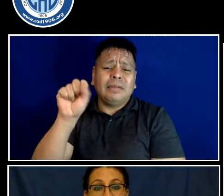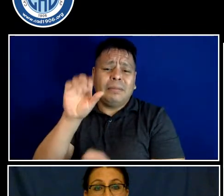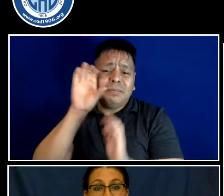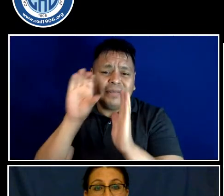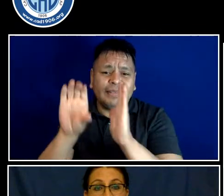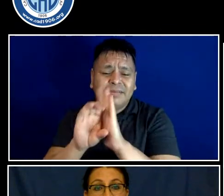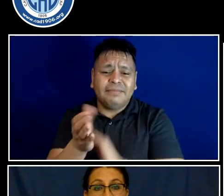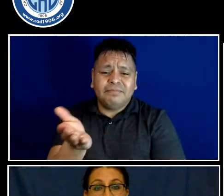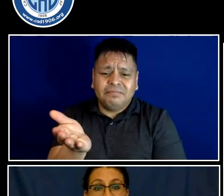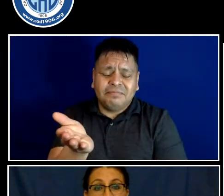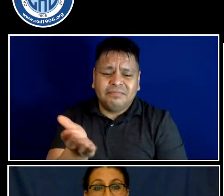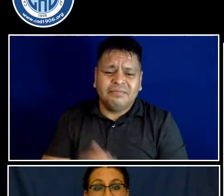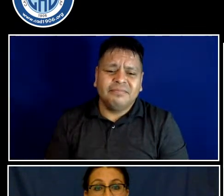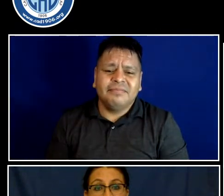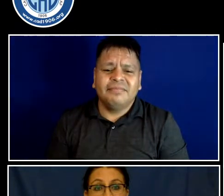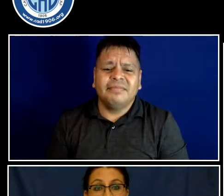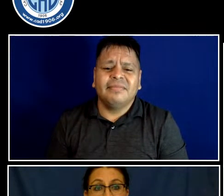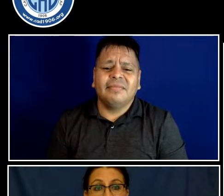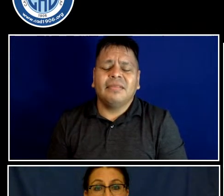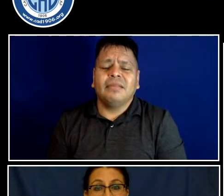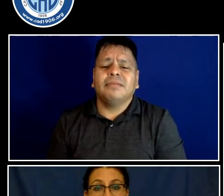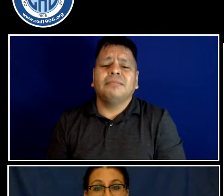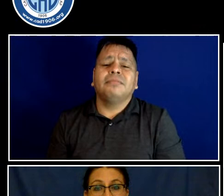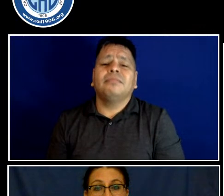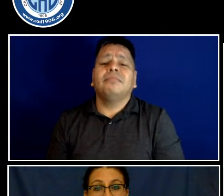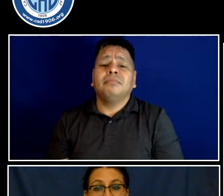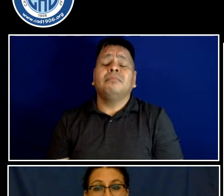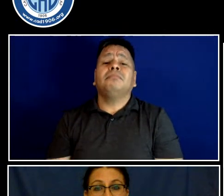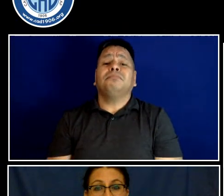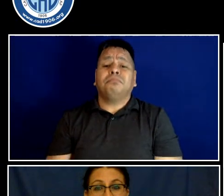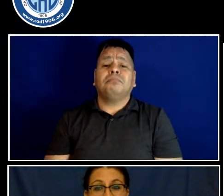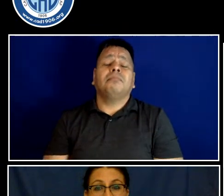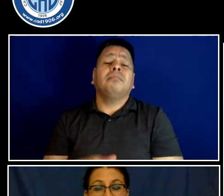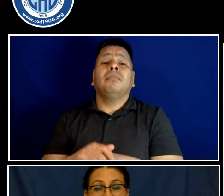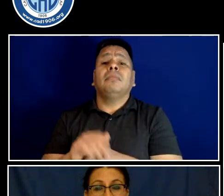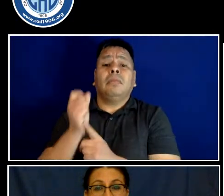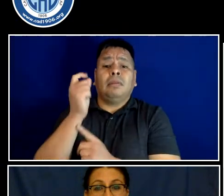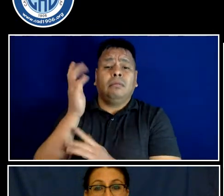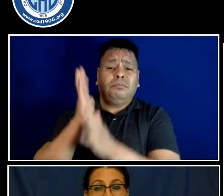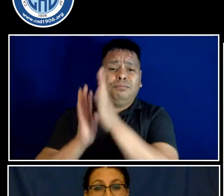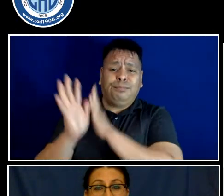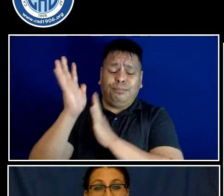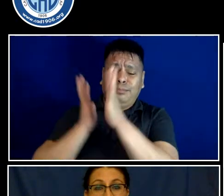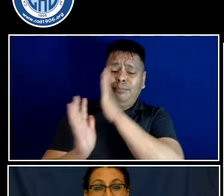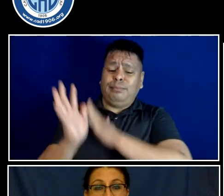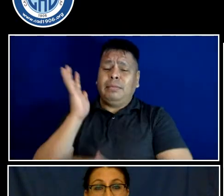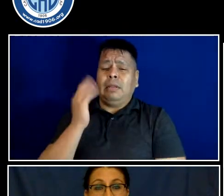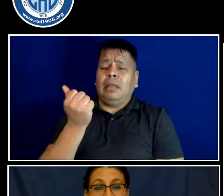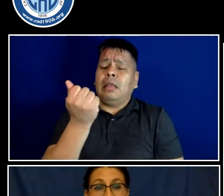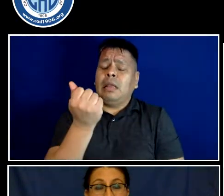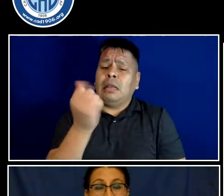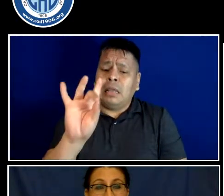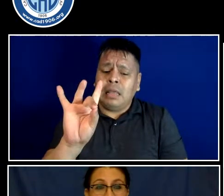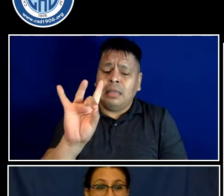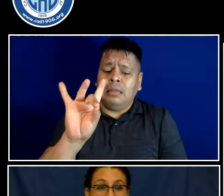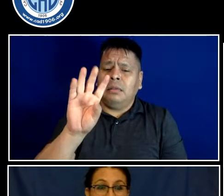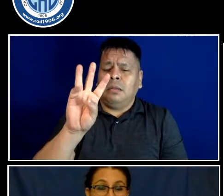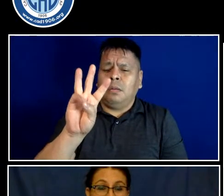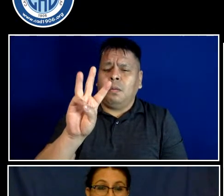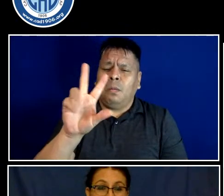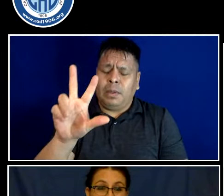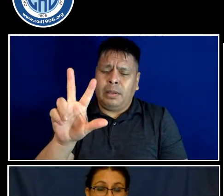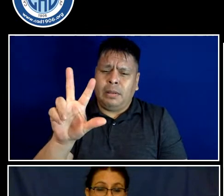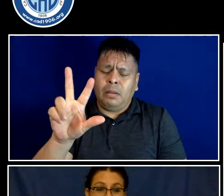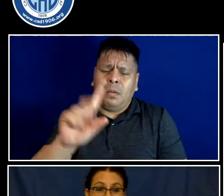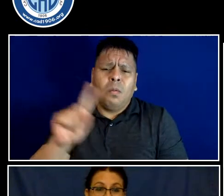them. And so there is a celebration in the United States, as you can see, it's indicated in the picture, of Cinco de